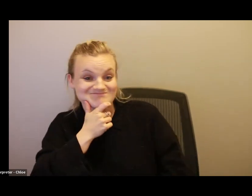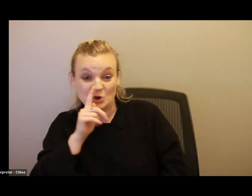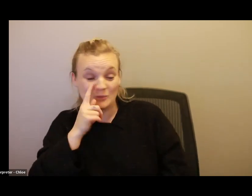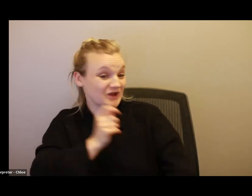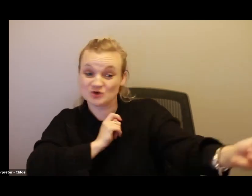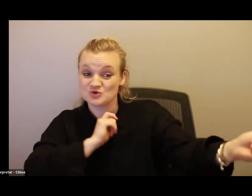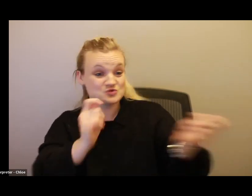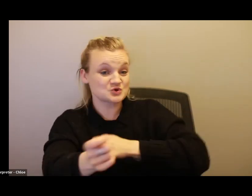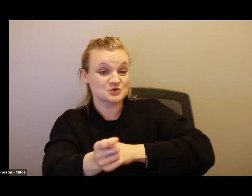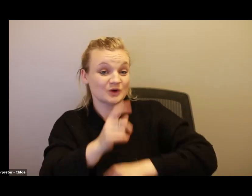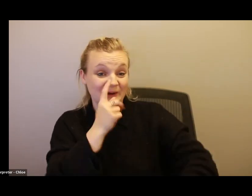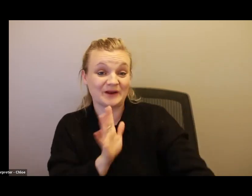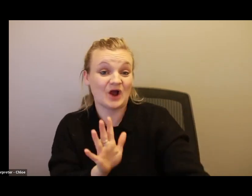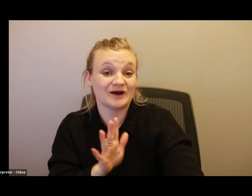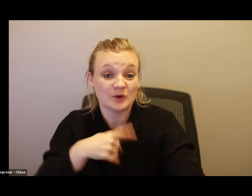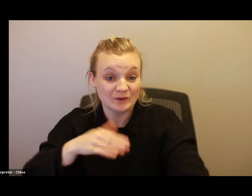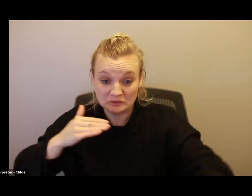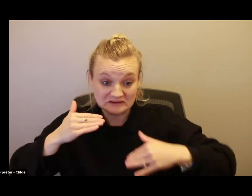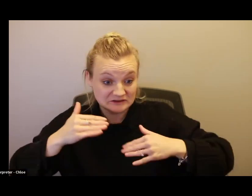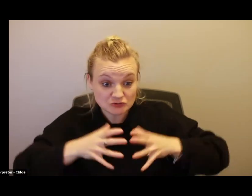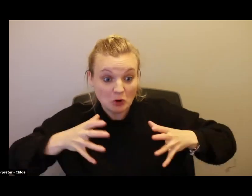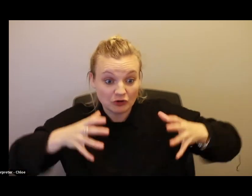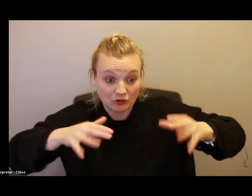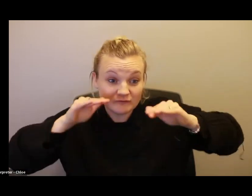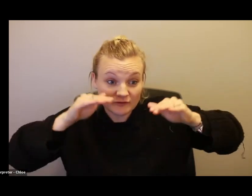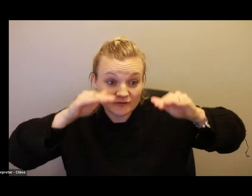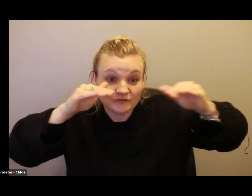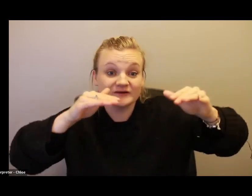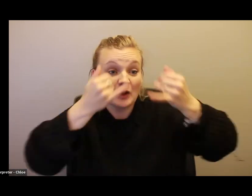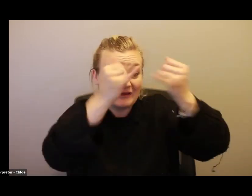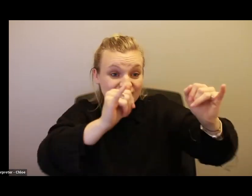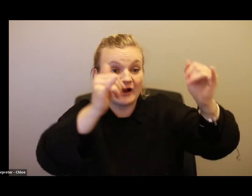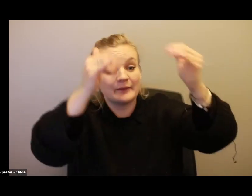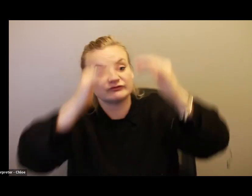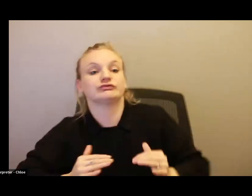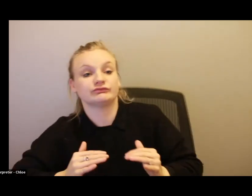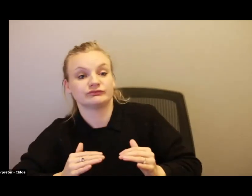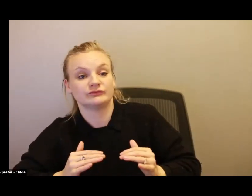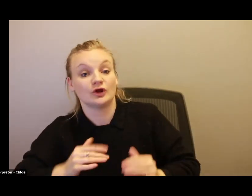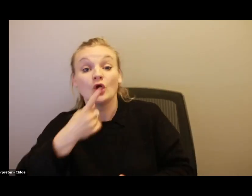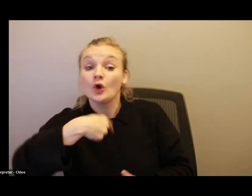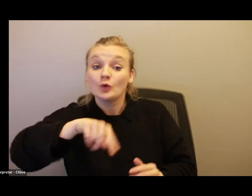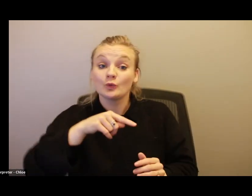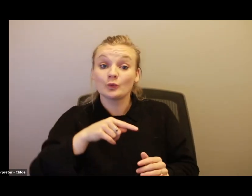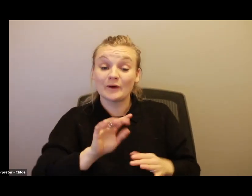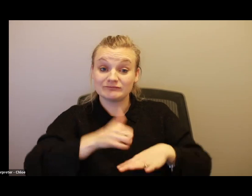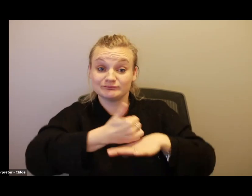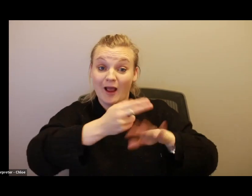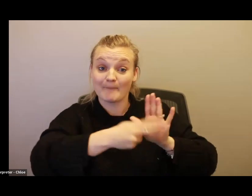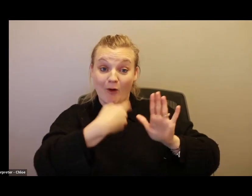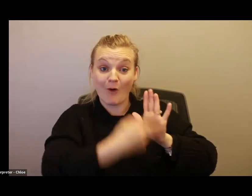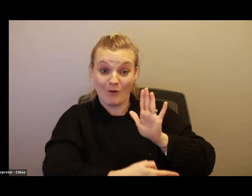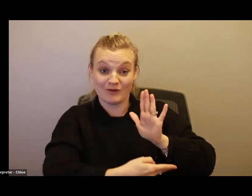around, that we're going to keep going for growth, it's going to fail, and we're going to collapse? And we took a poll of